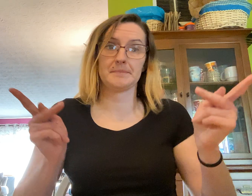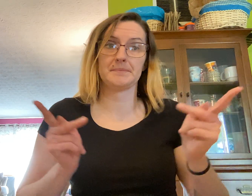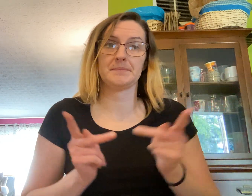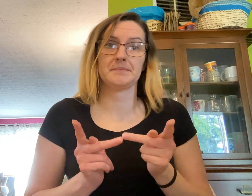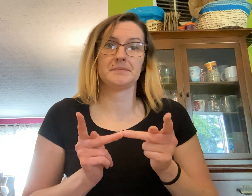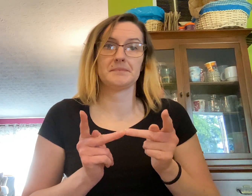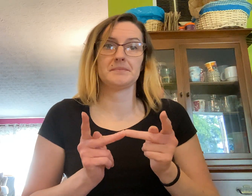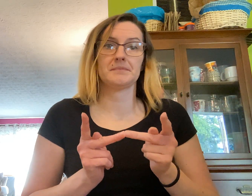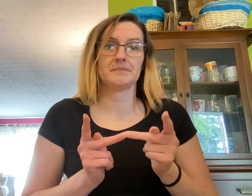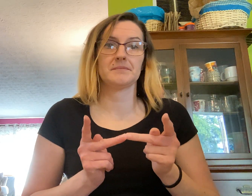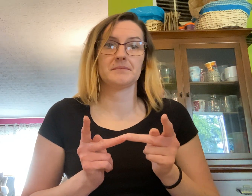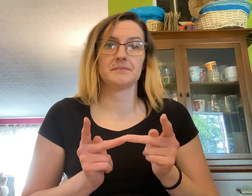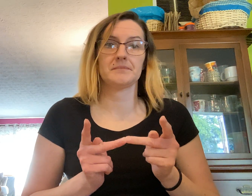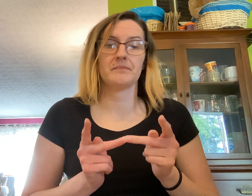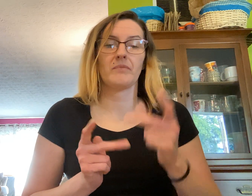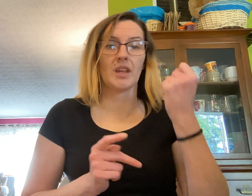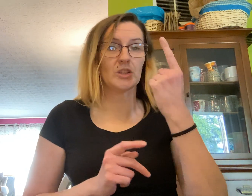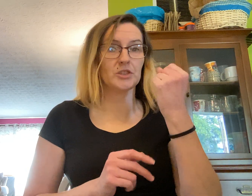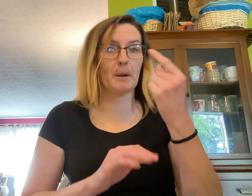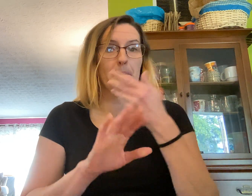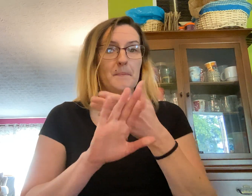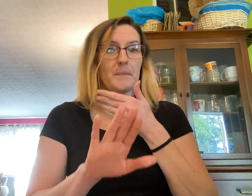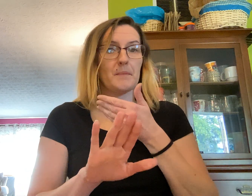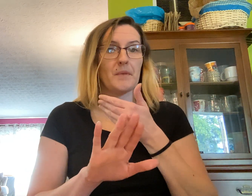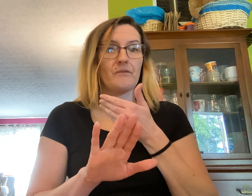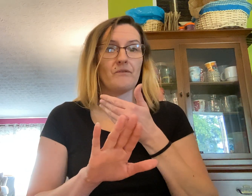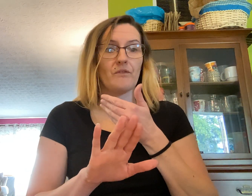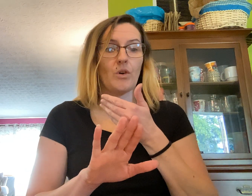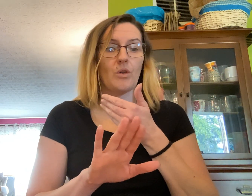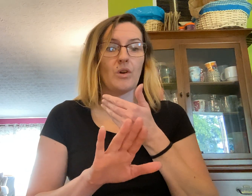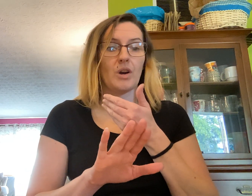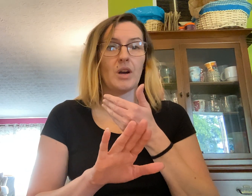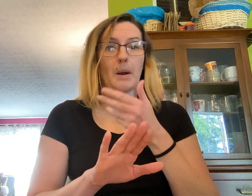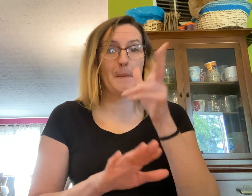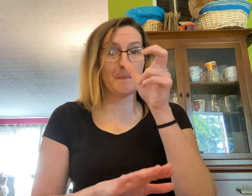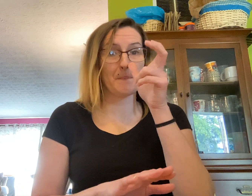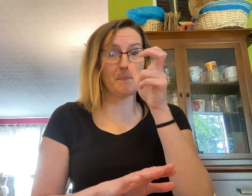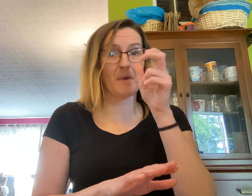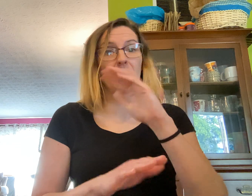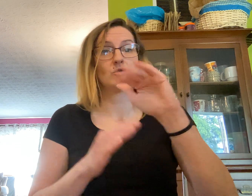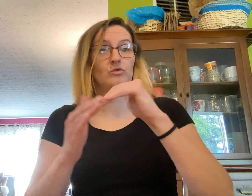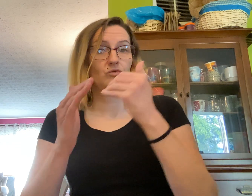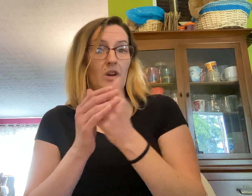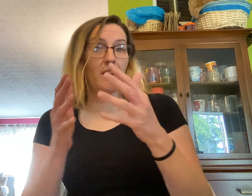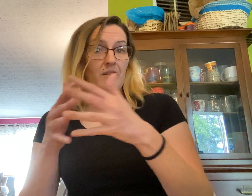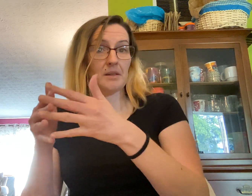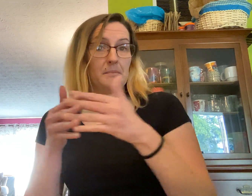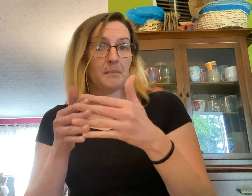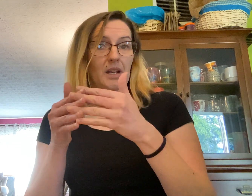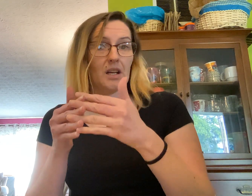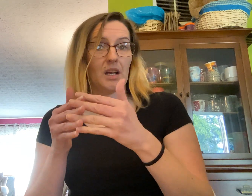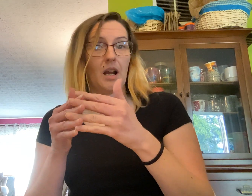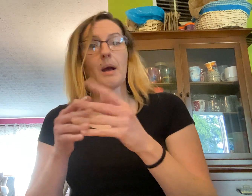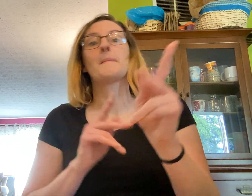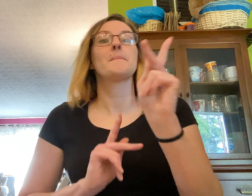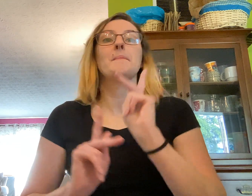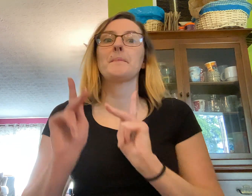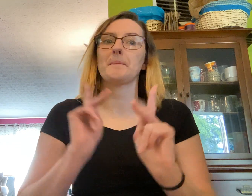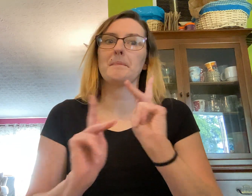the US, damage humans have done to native ecosystems set the stage for them to thrive. One example of